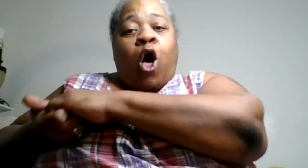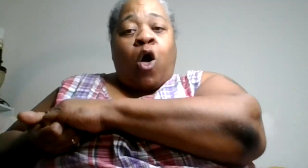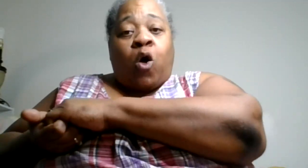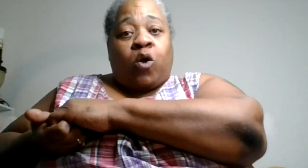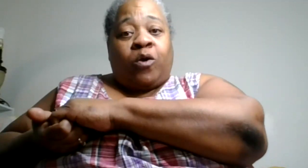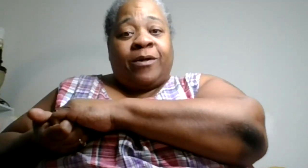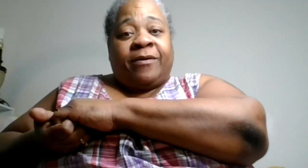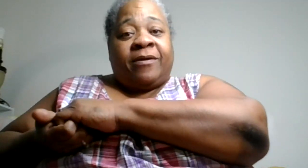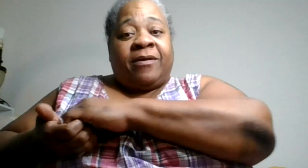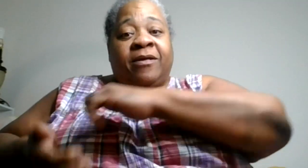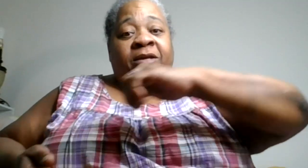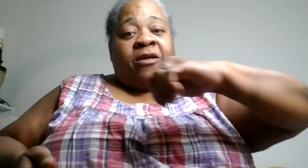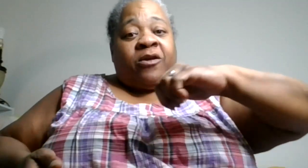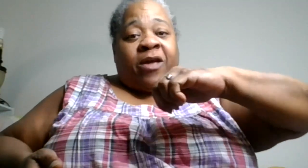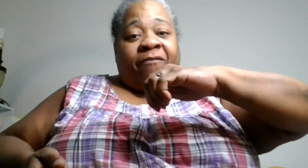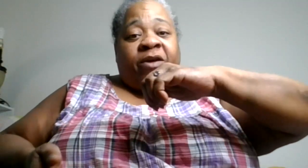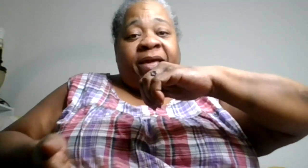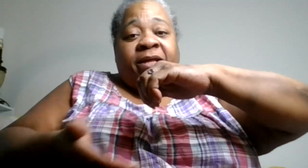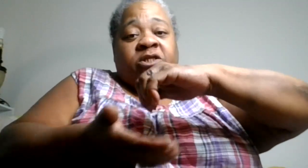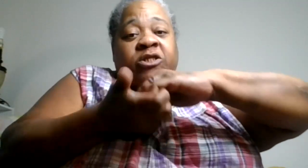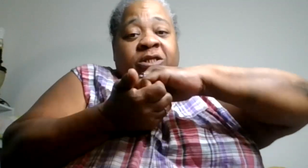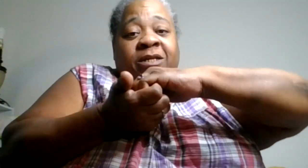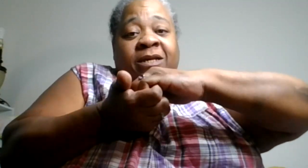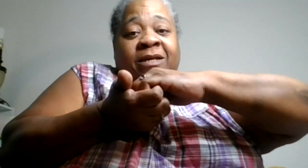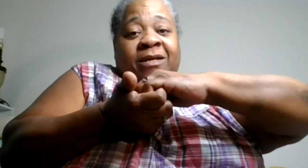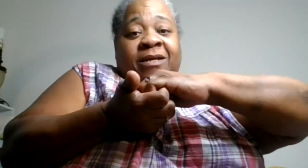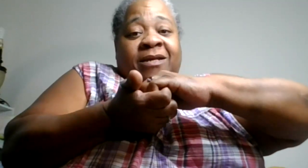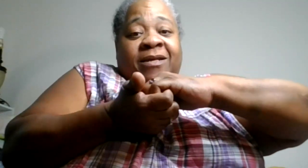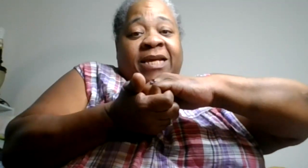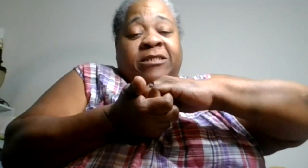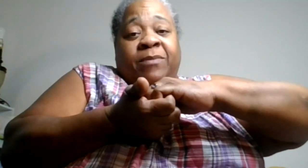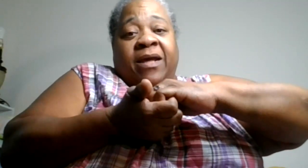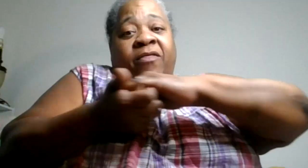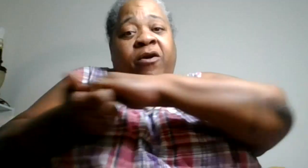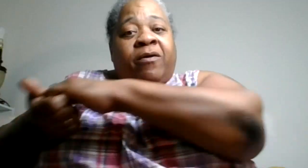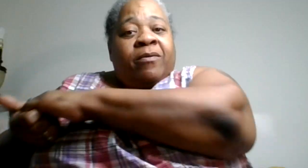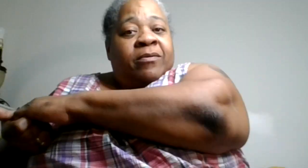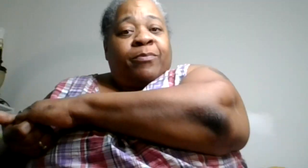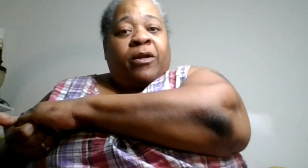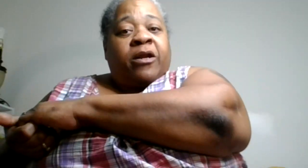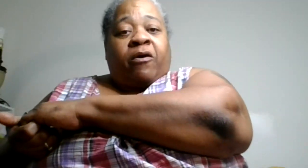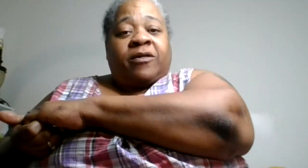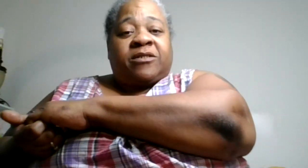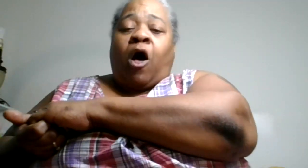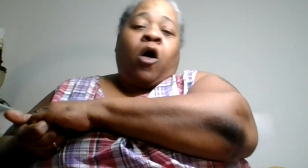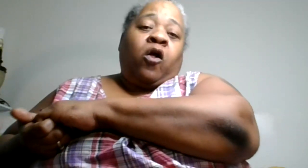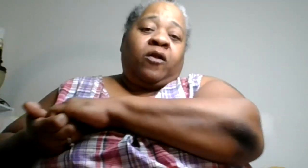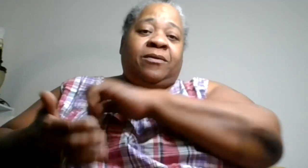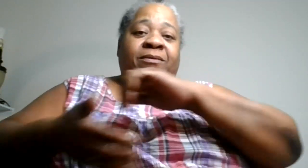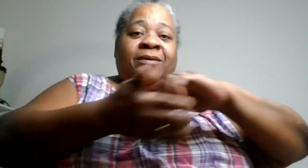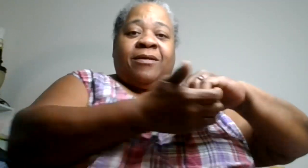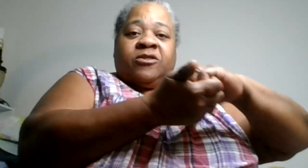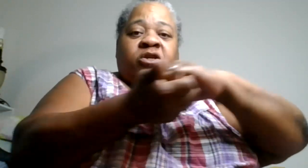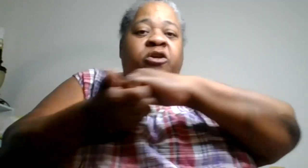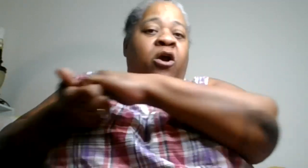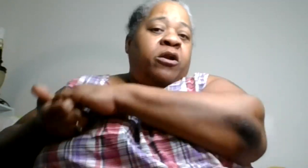Haul. You have your hitch. Hitch them together. Pull it across. Haul. It's your yarn